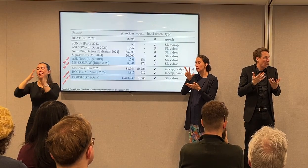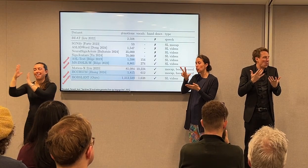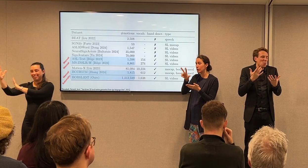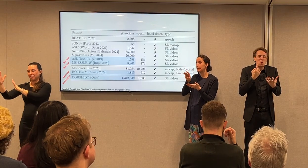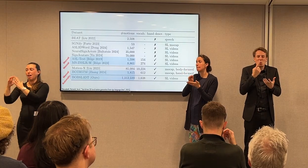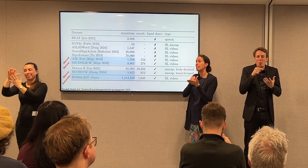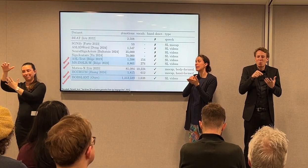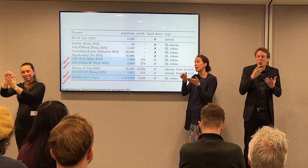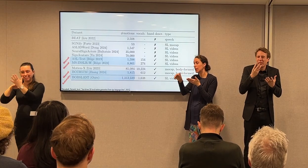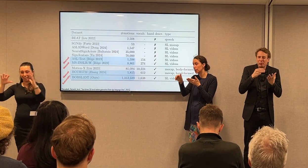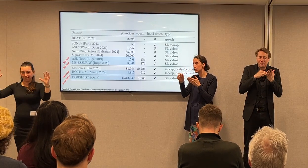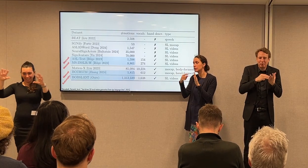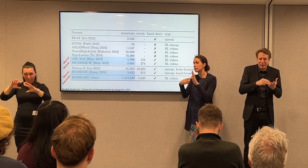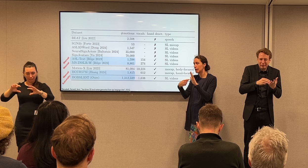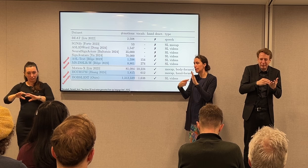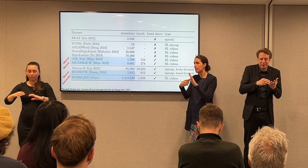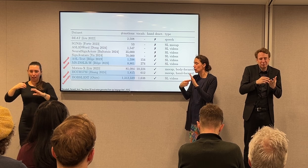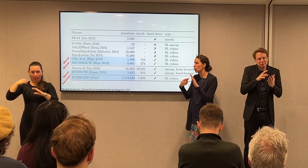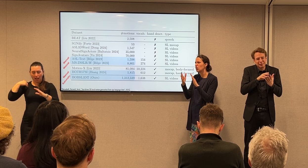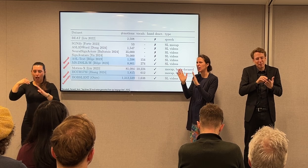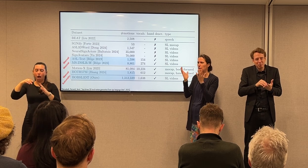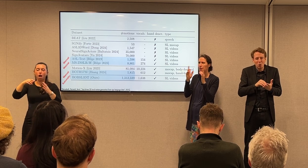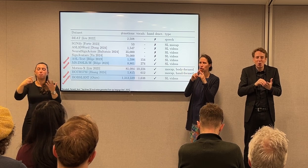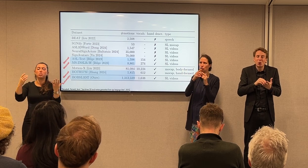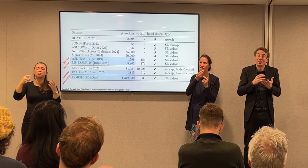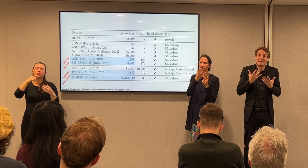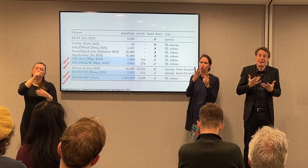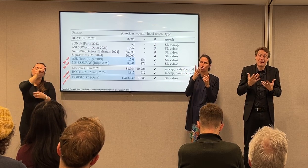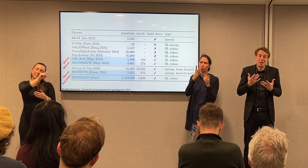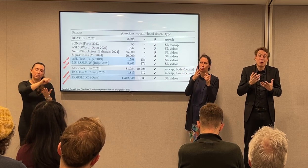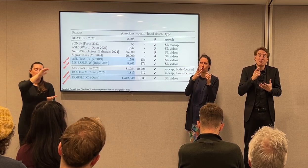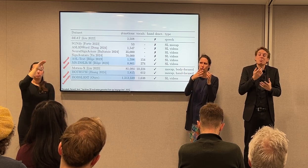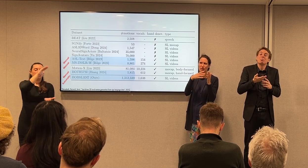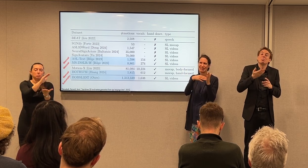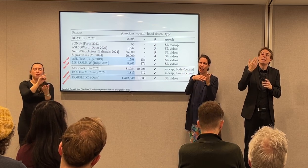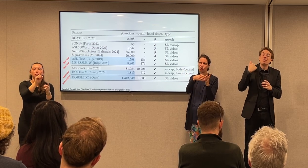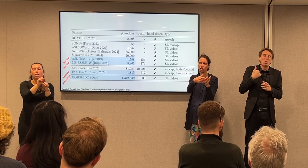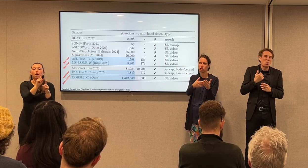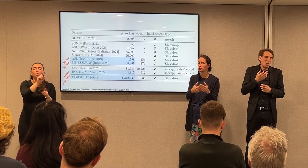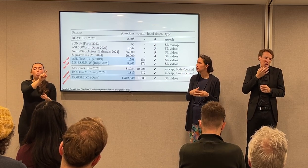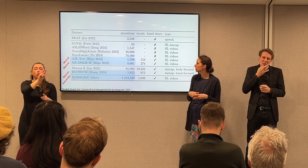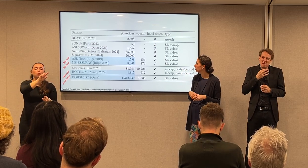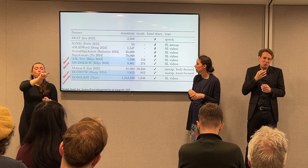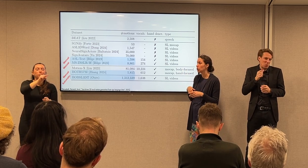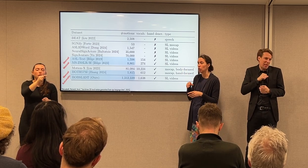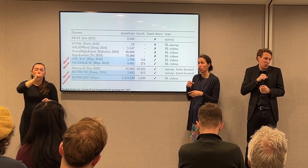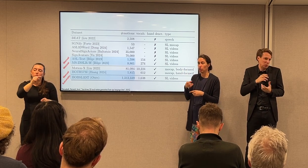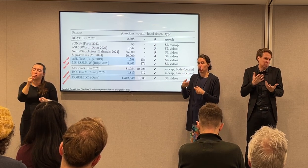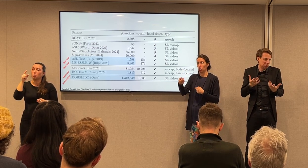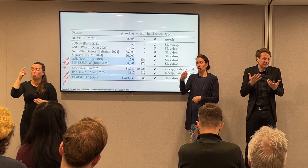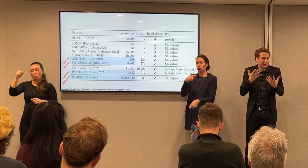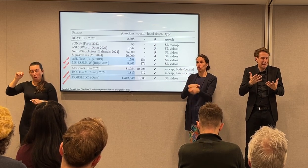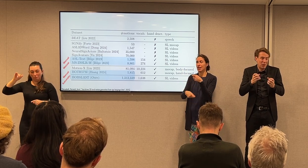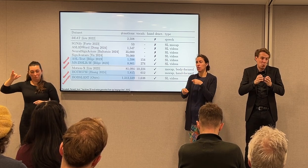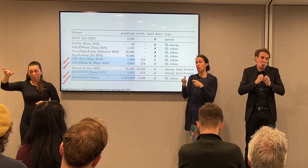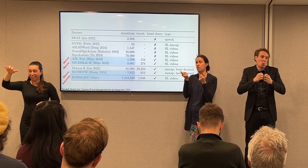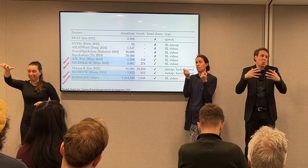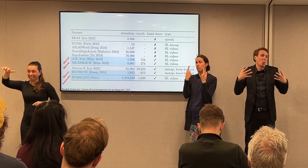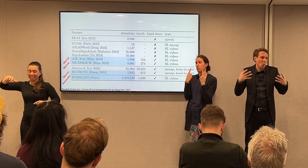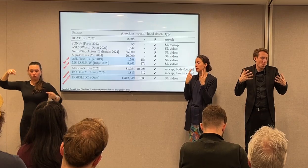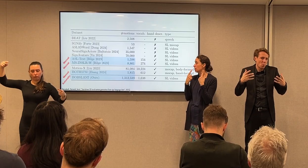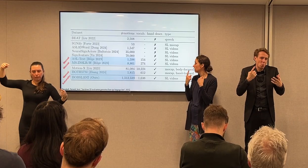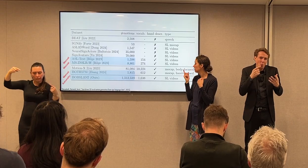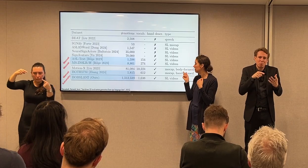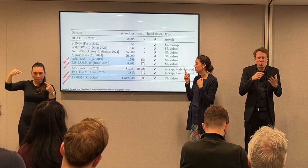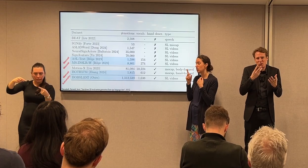samples against a few thousands for the previous datasets. The trade-off is that it's automatically annotated,